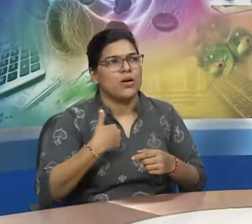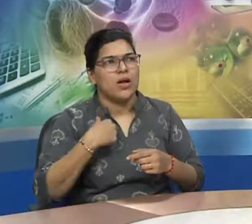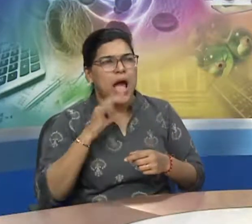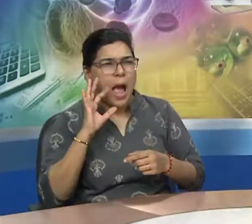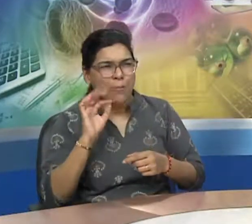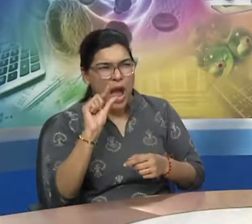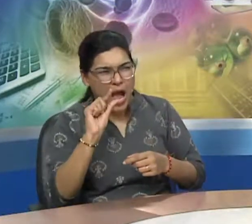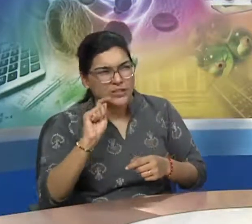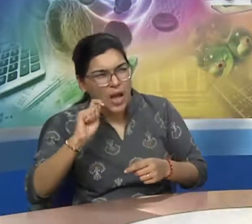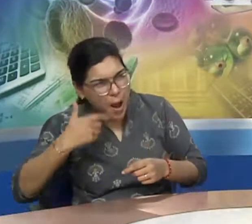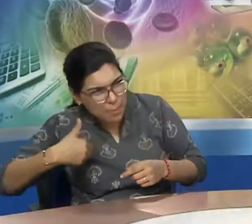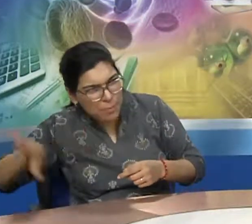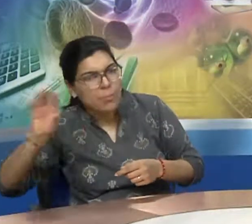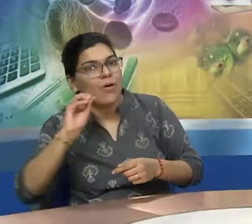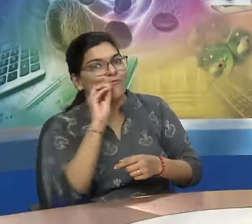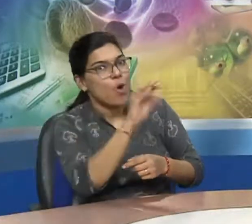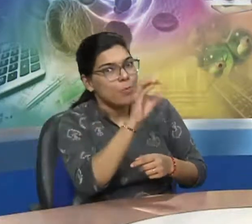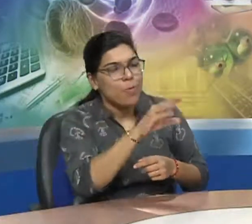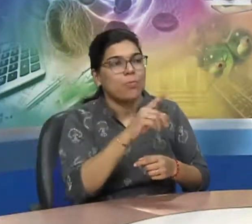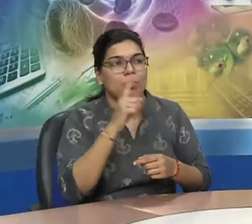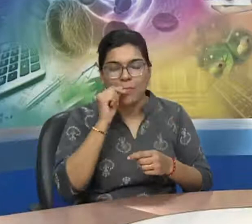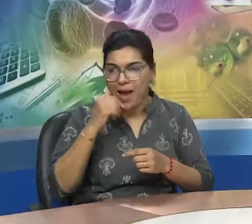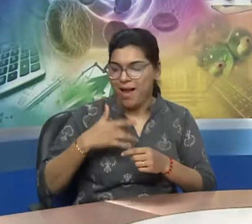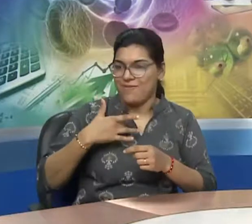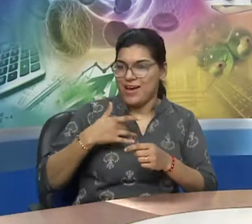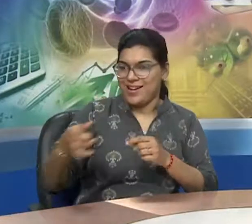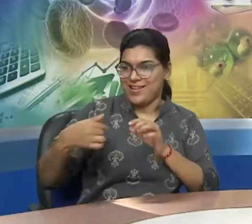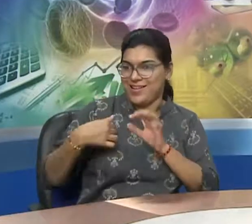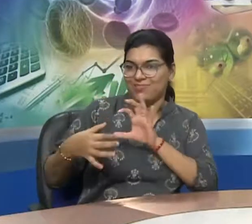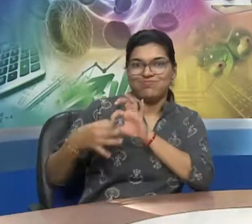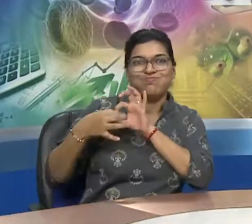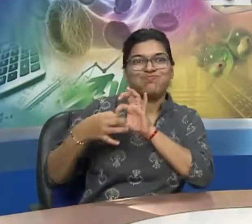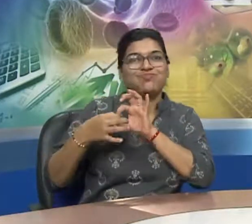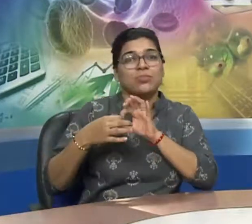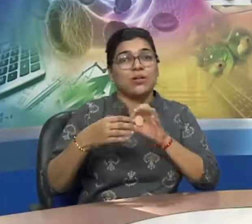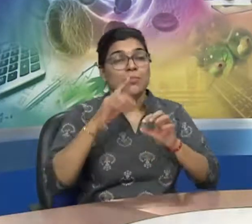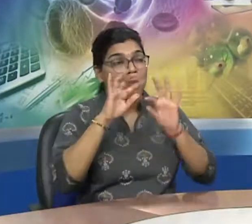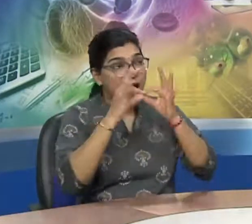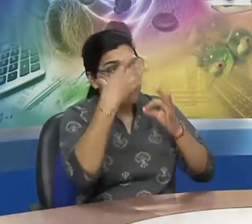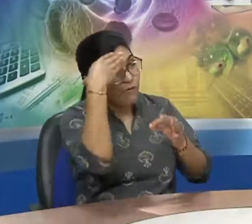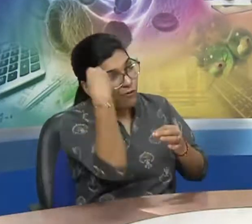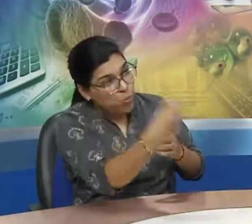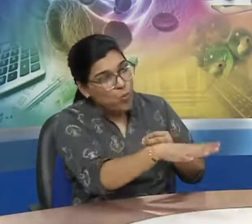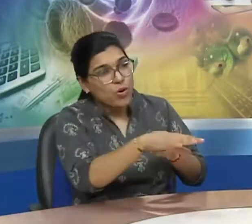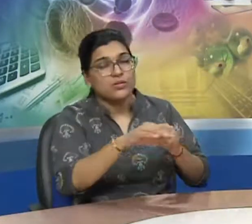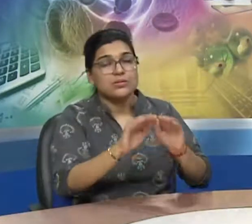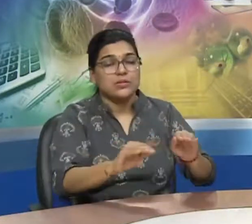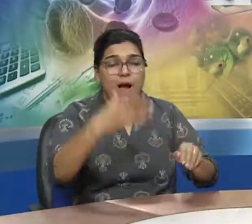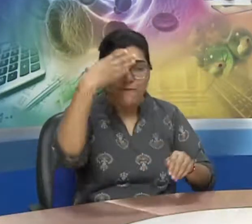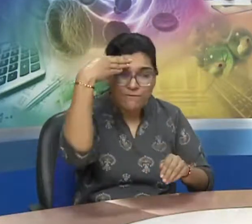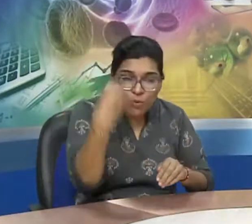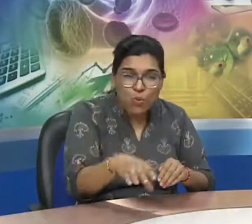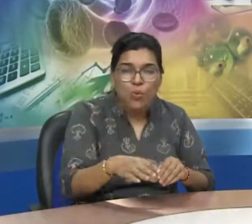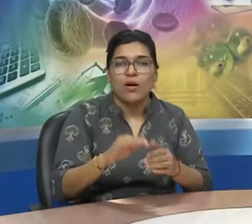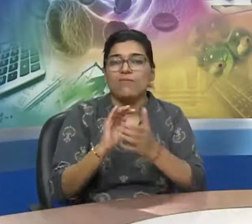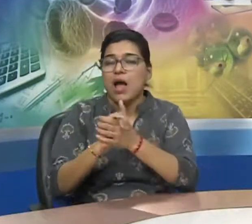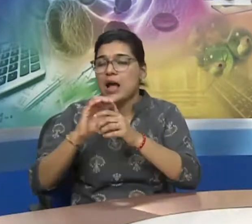as we have a society and we are interdependent people. So we